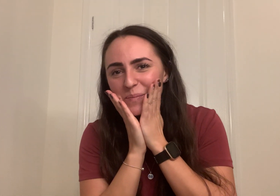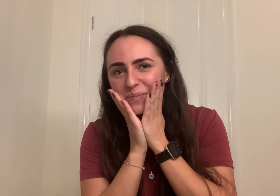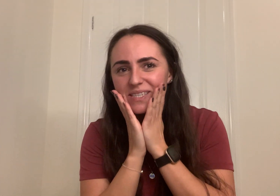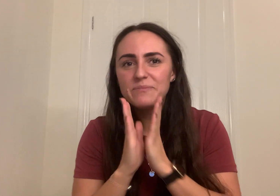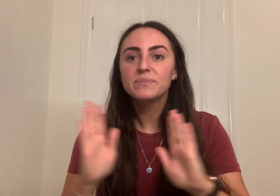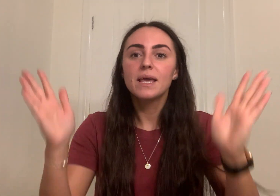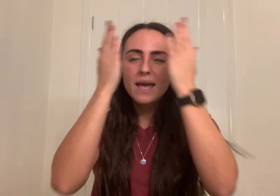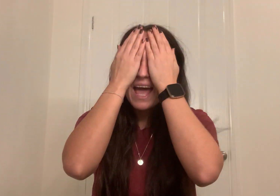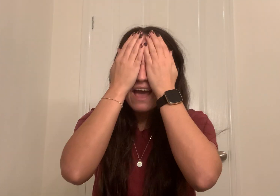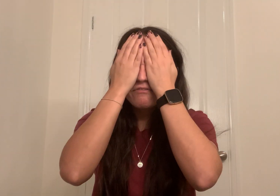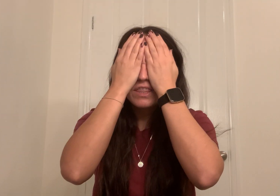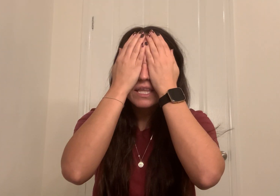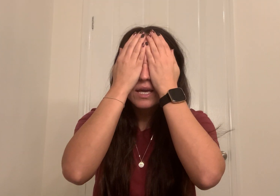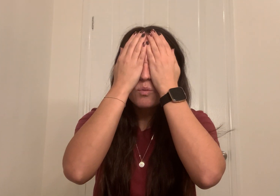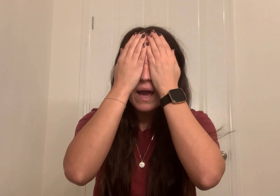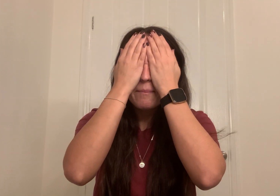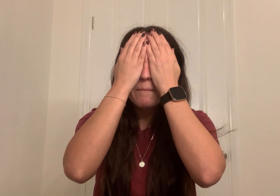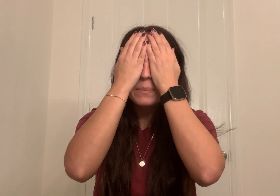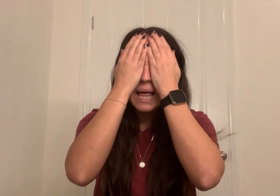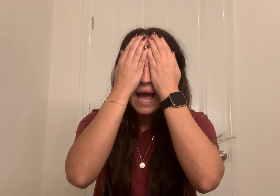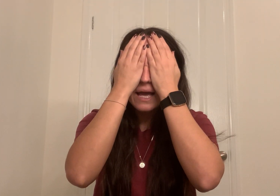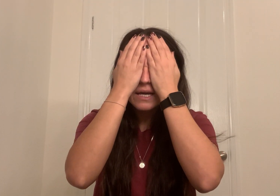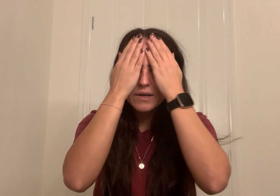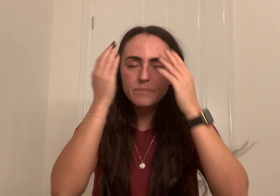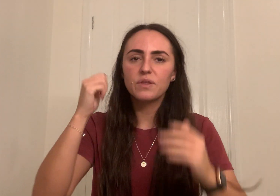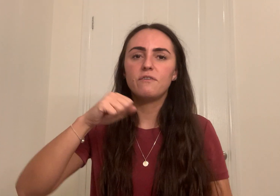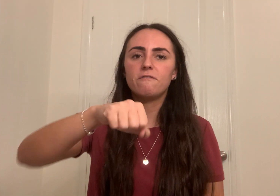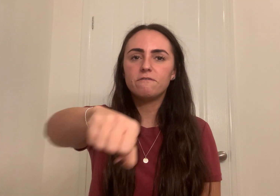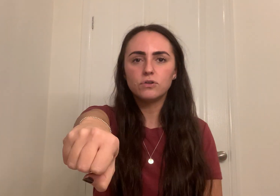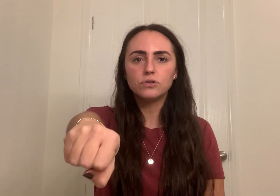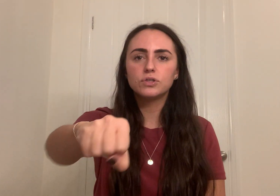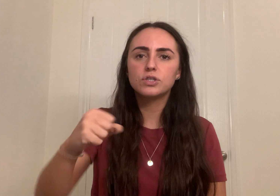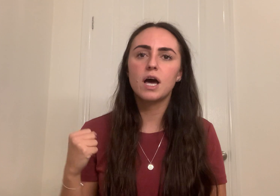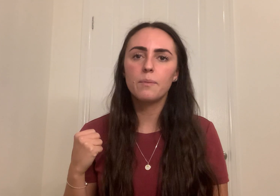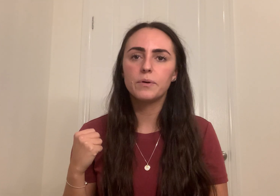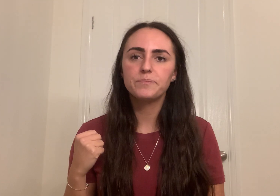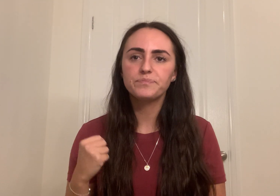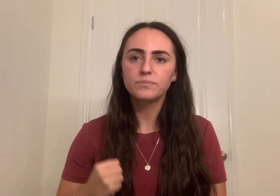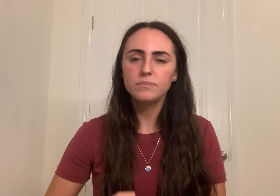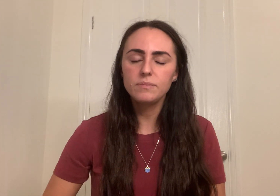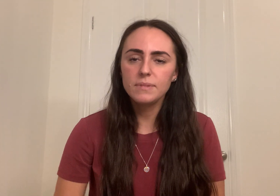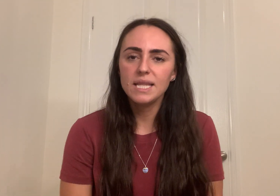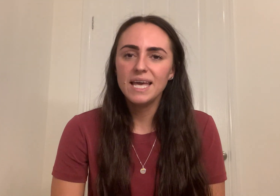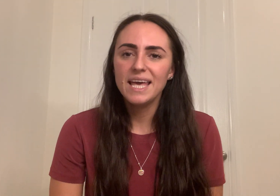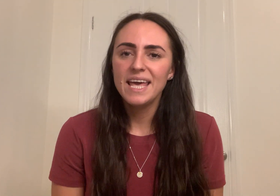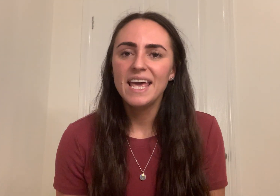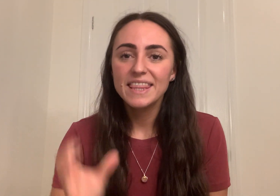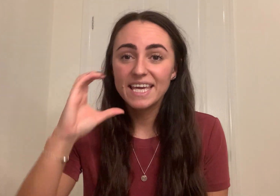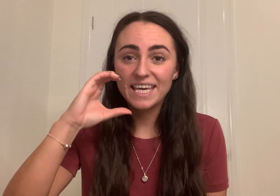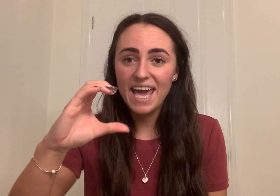crumbs. Everything went black. Full stop. The